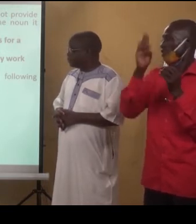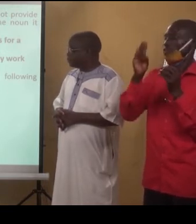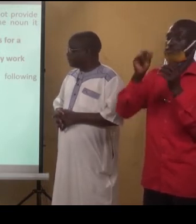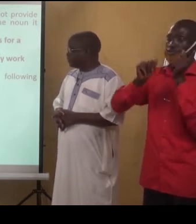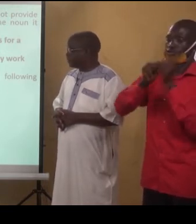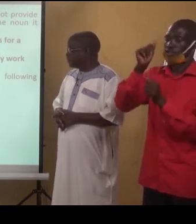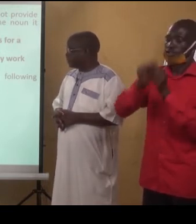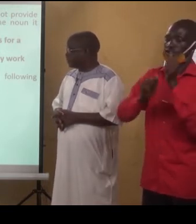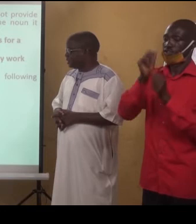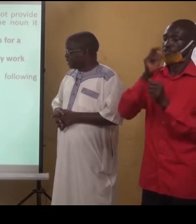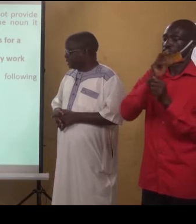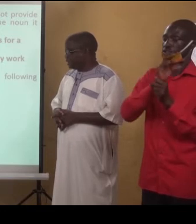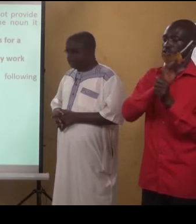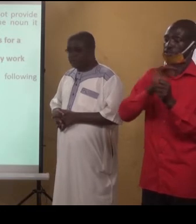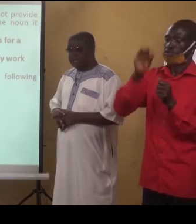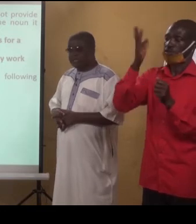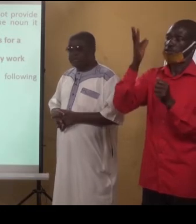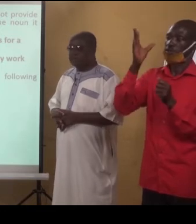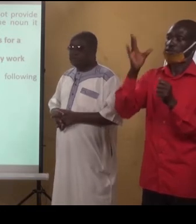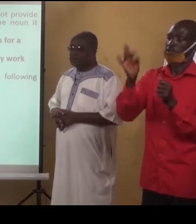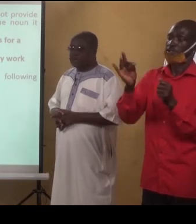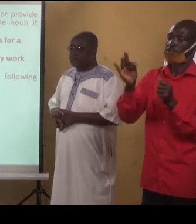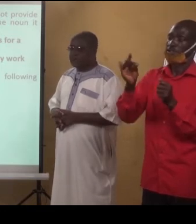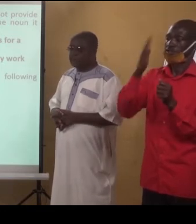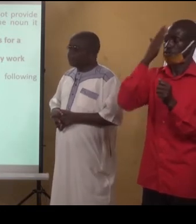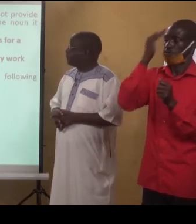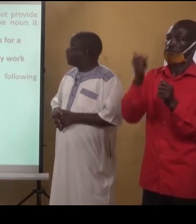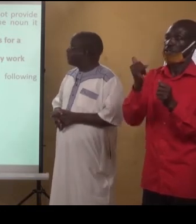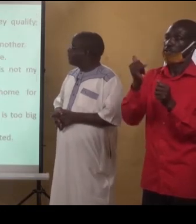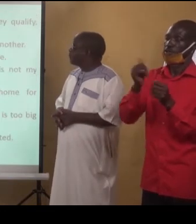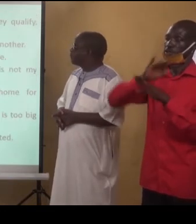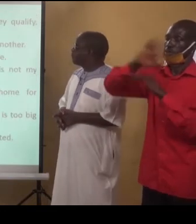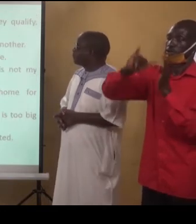seven, which. And number eight, why.